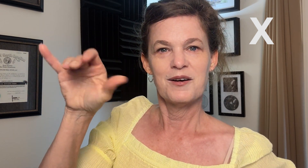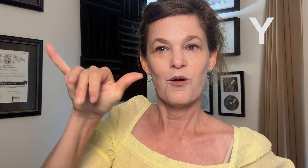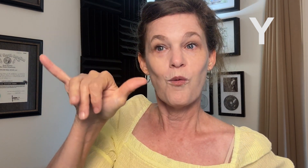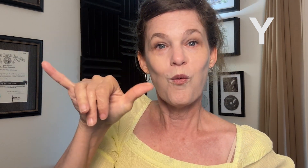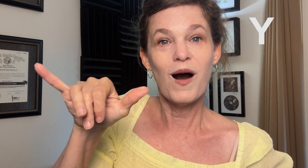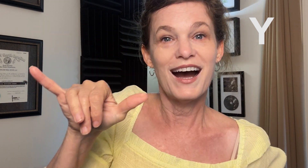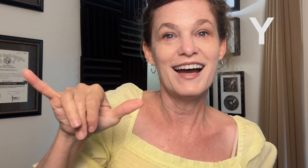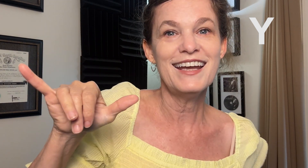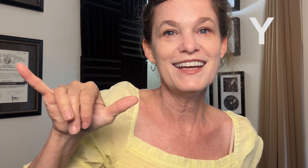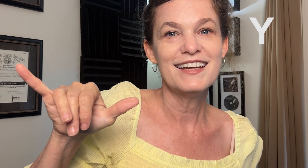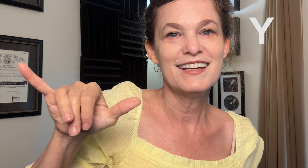Y,